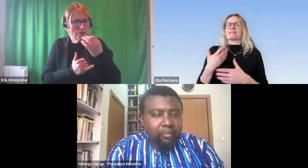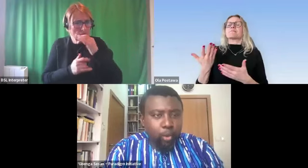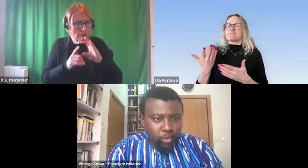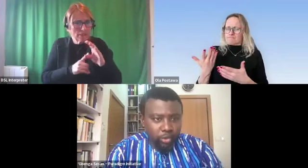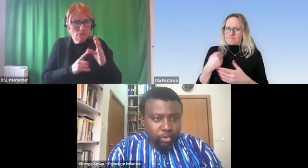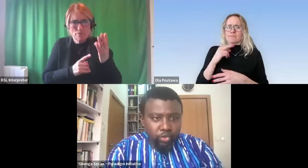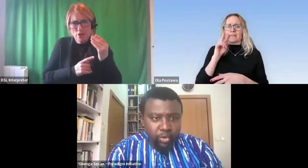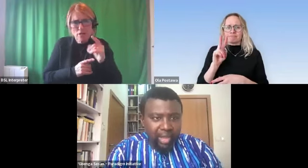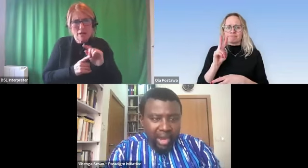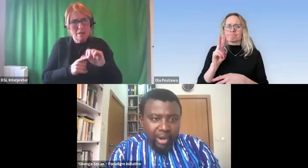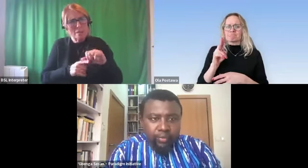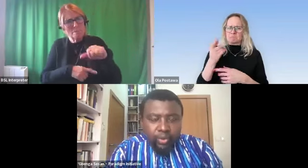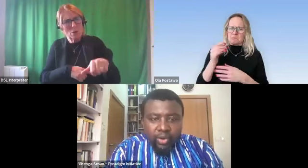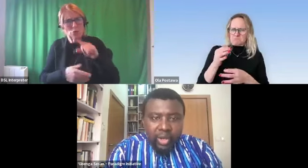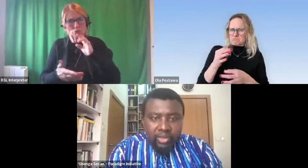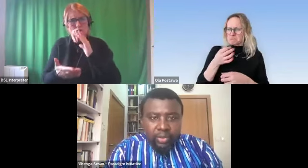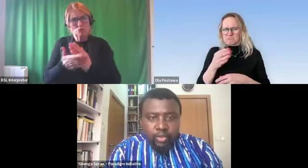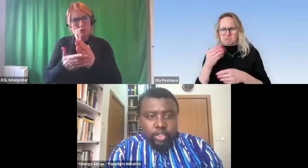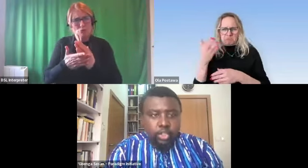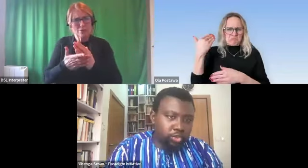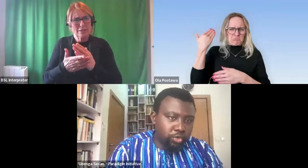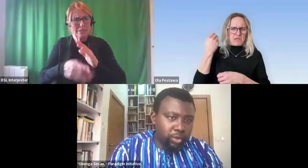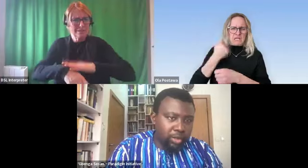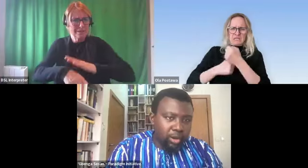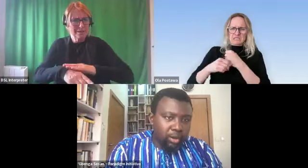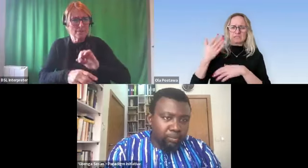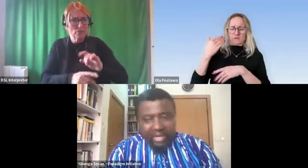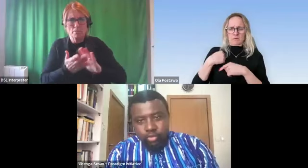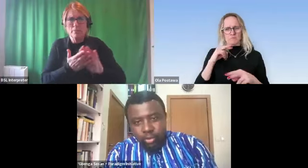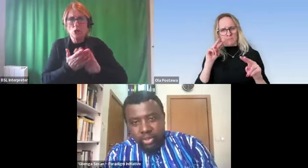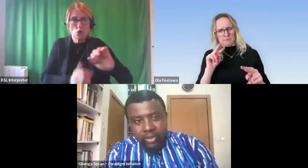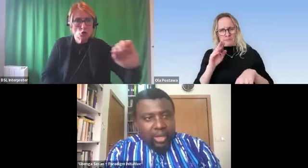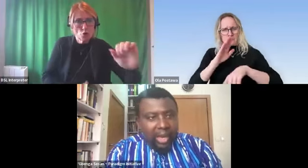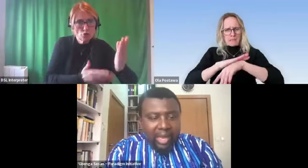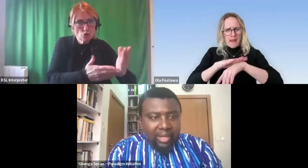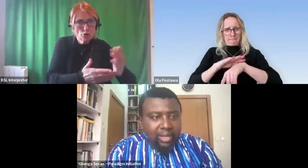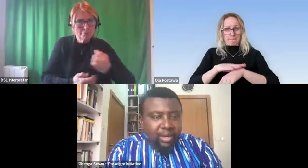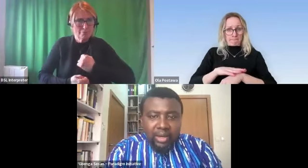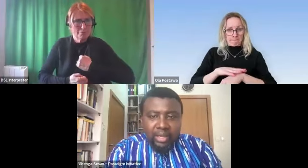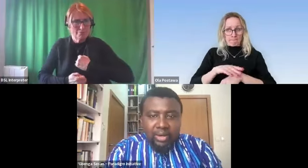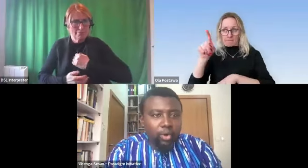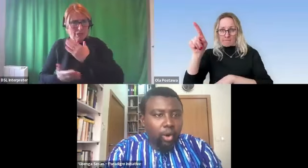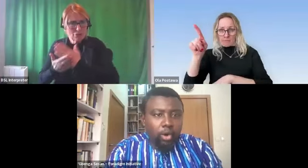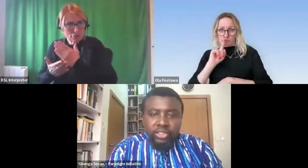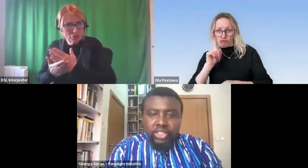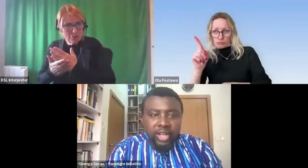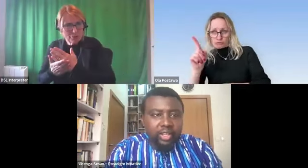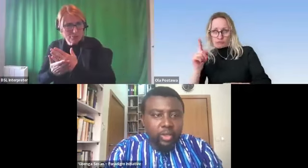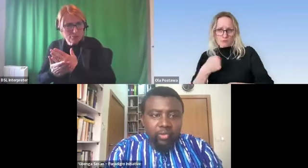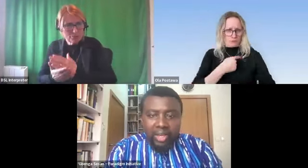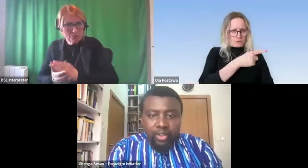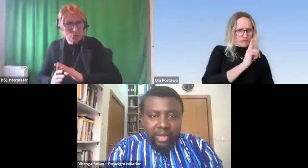things like post-truth era, where there is your truth, my truth, and